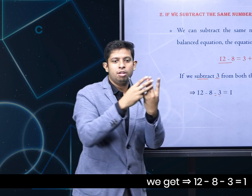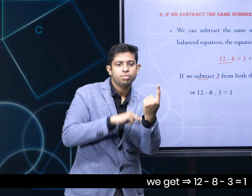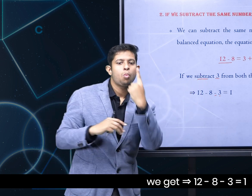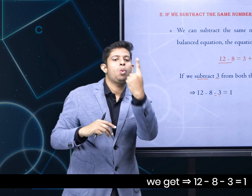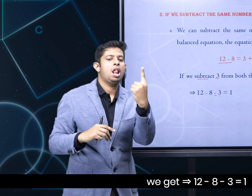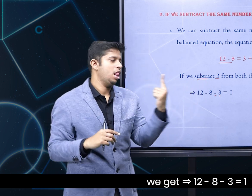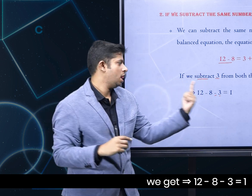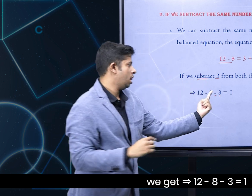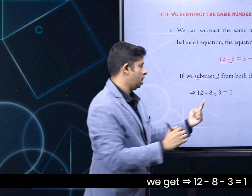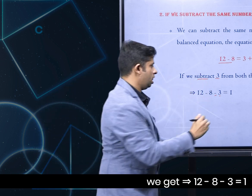equals to 1.